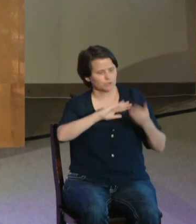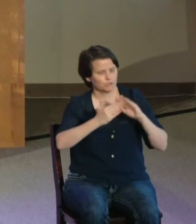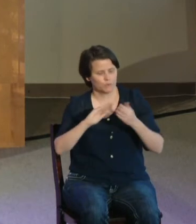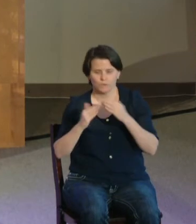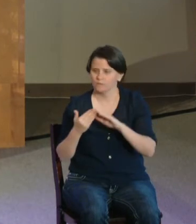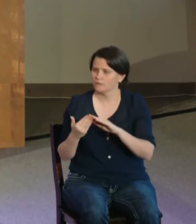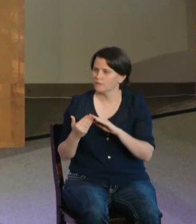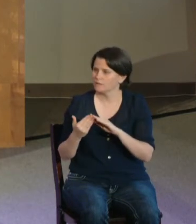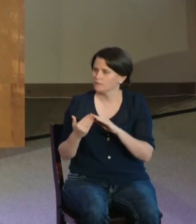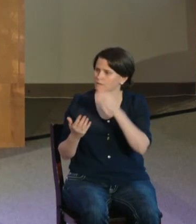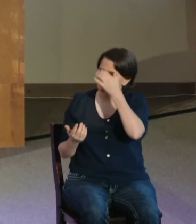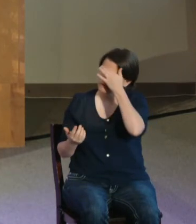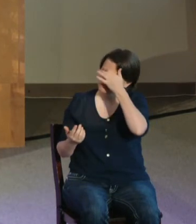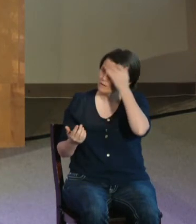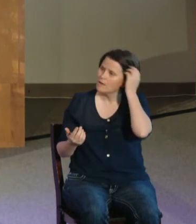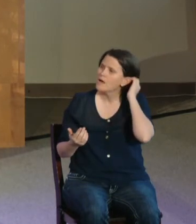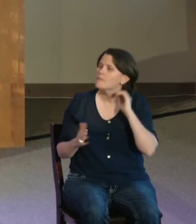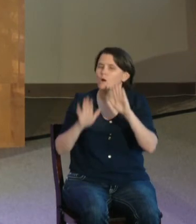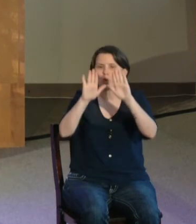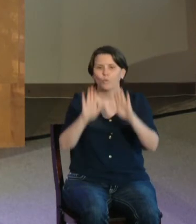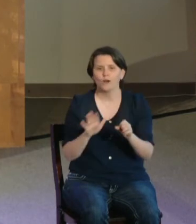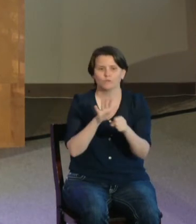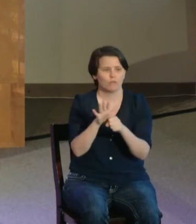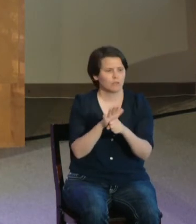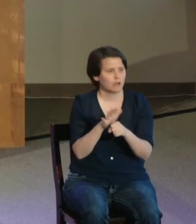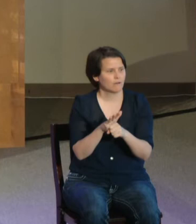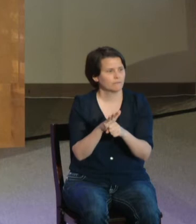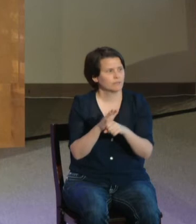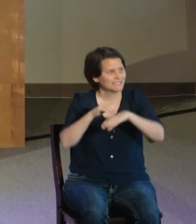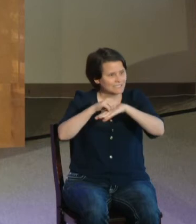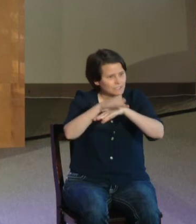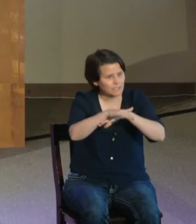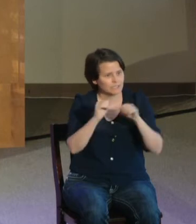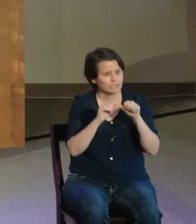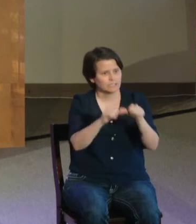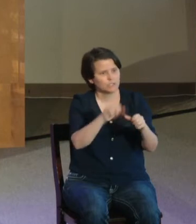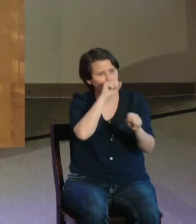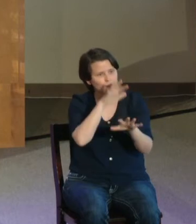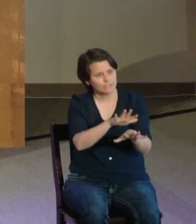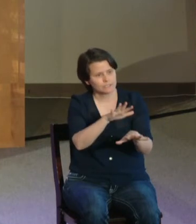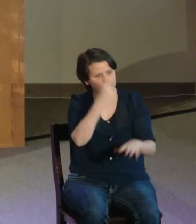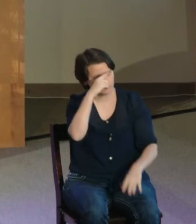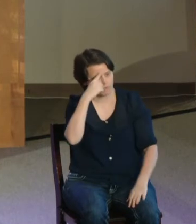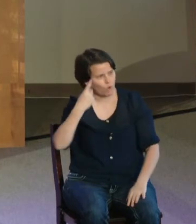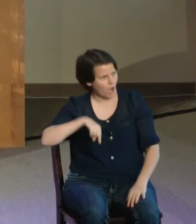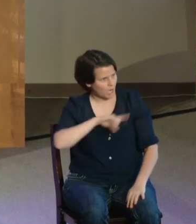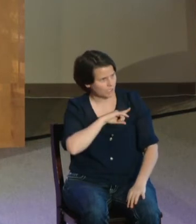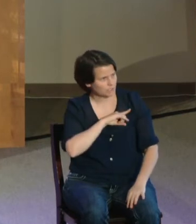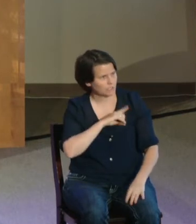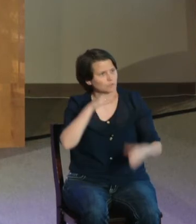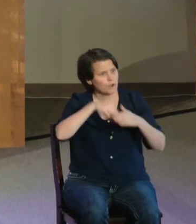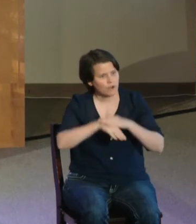And they were wonderful enough to send continued blessings to us as we are in our